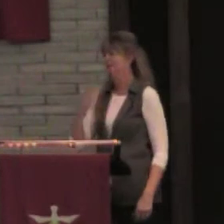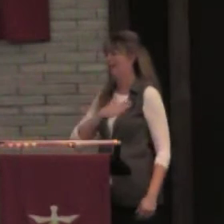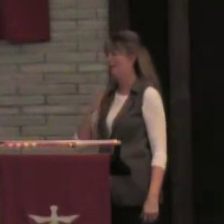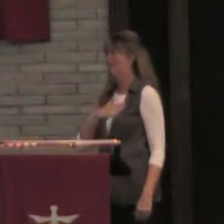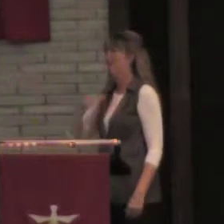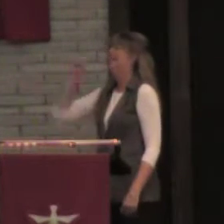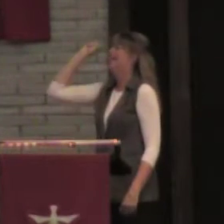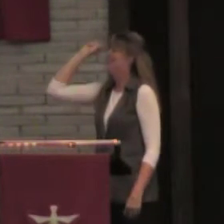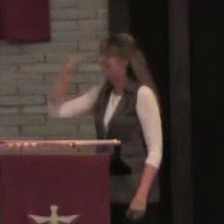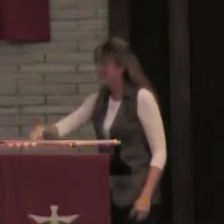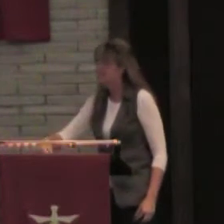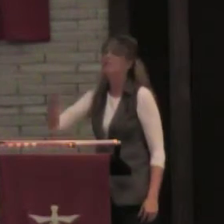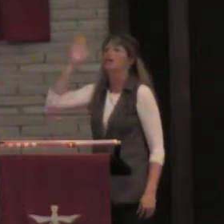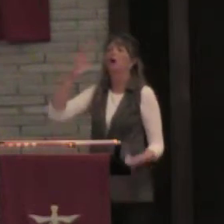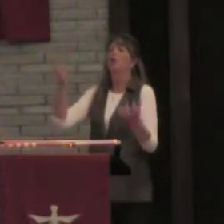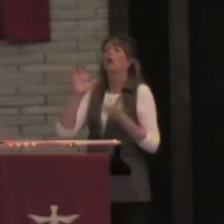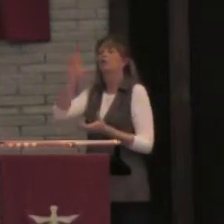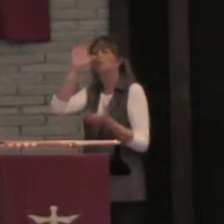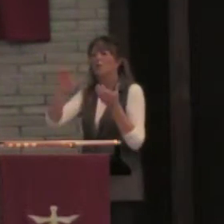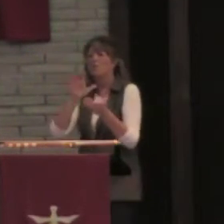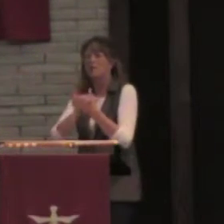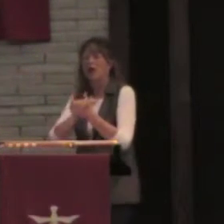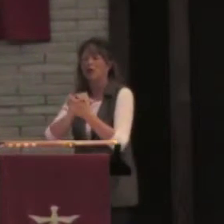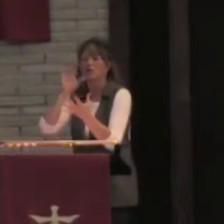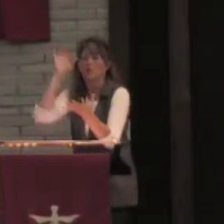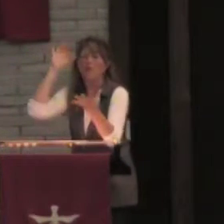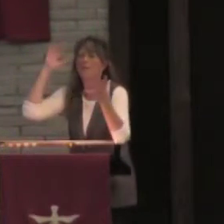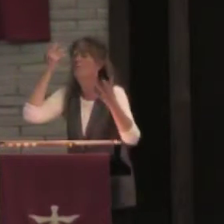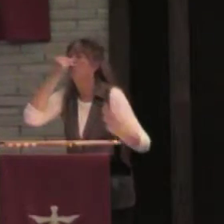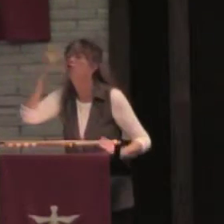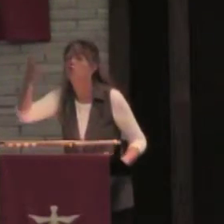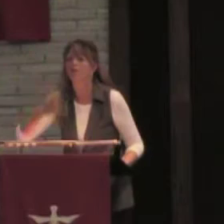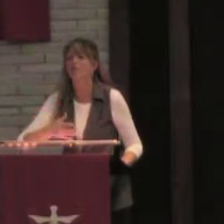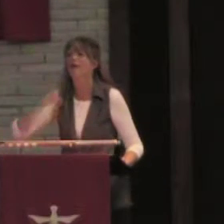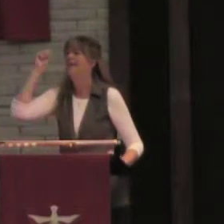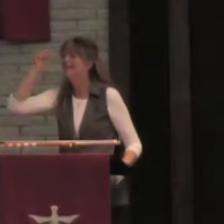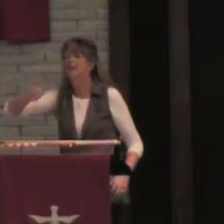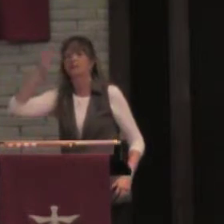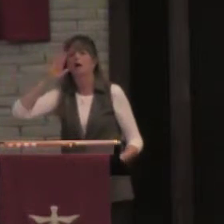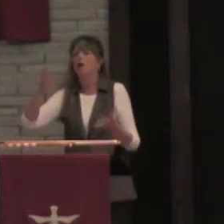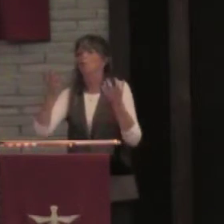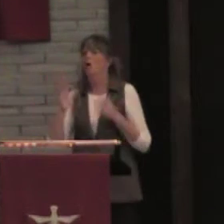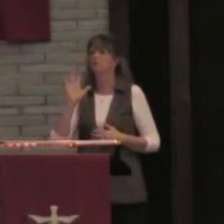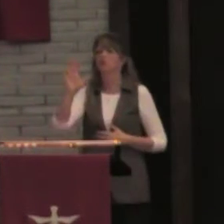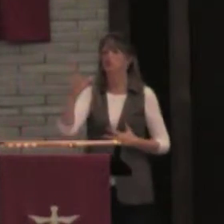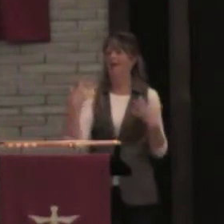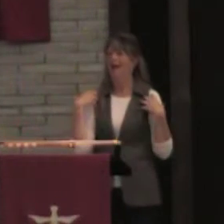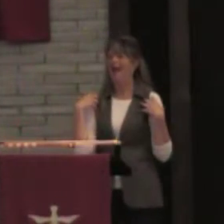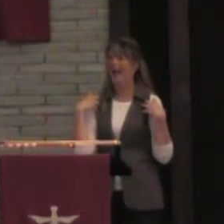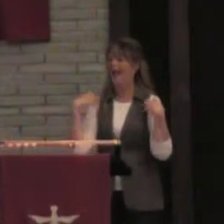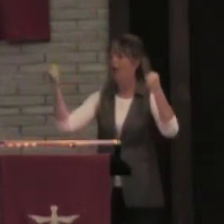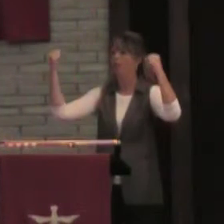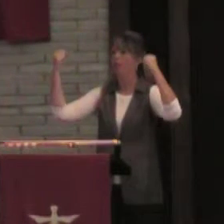God wants us to be happy, and yes, God wants your marriage to be beautiful, and God wants your